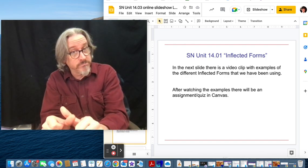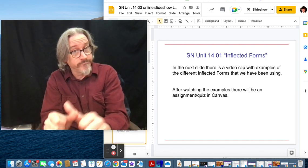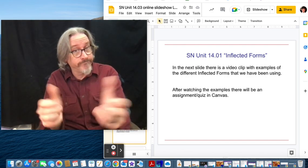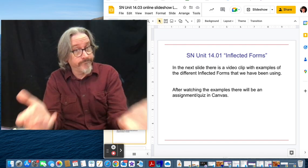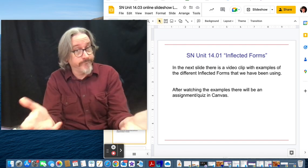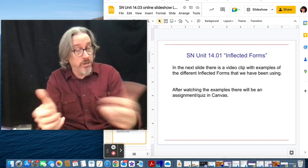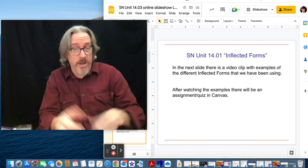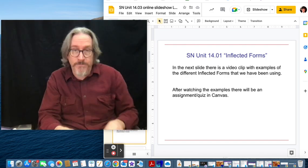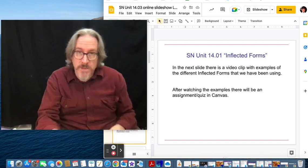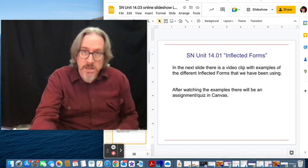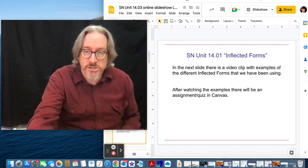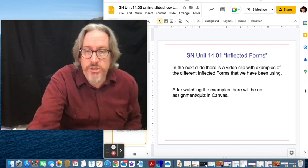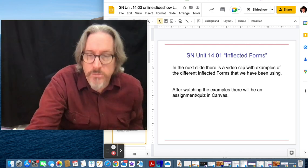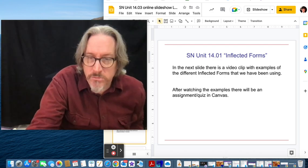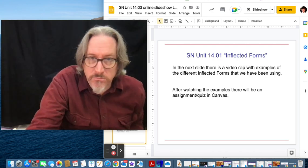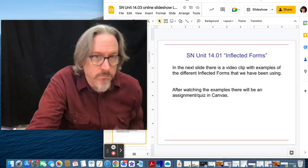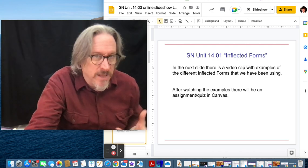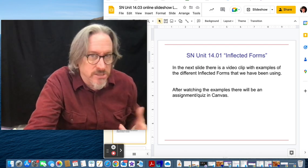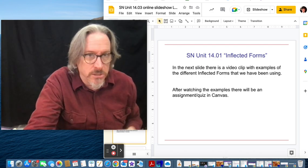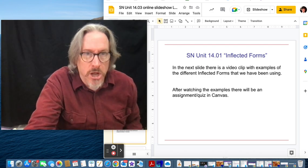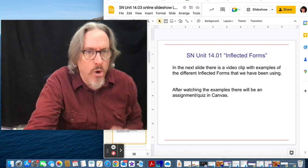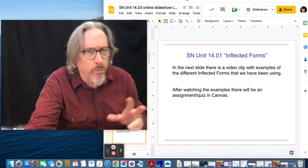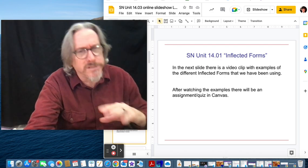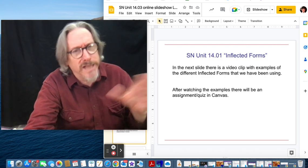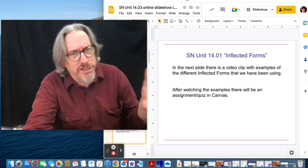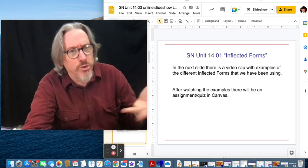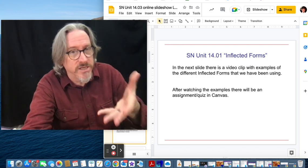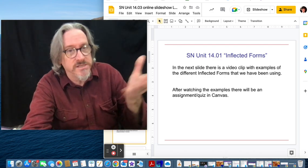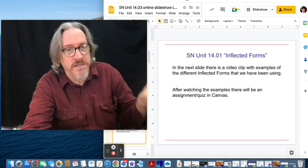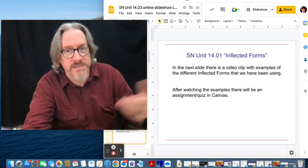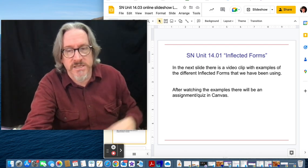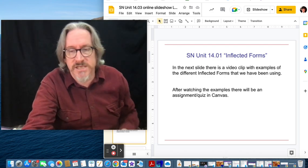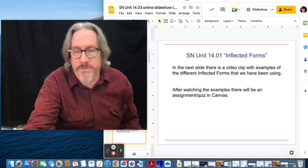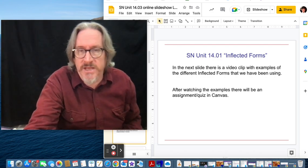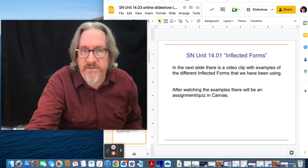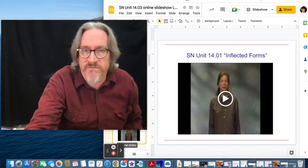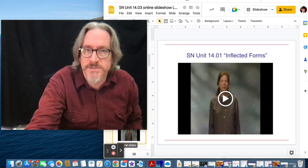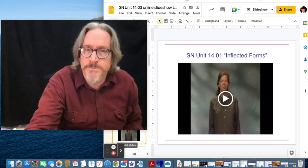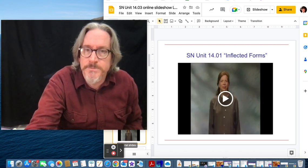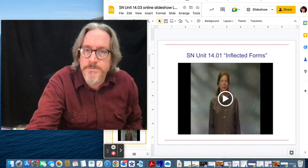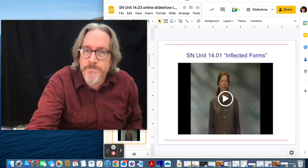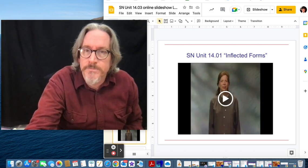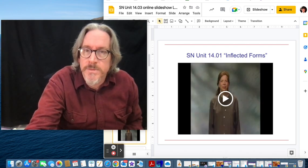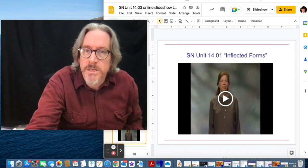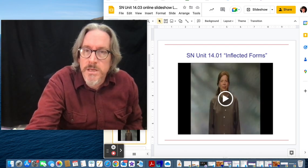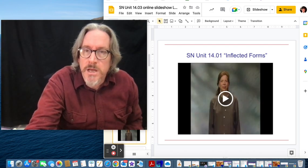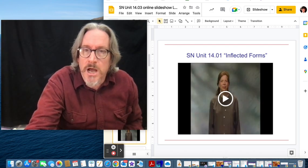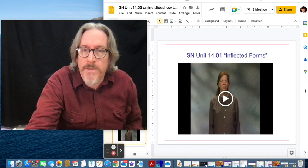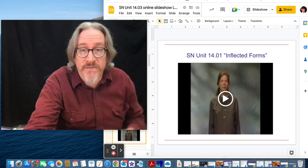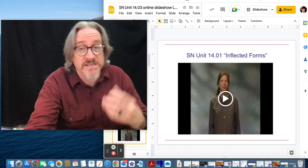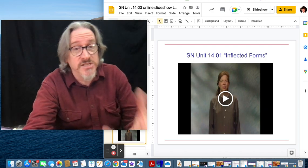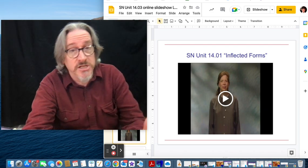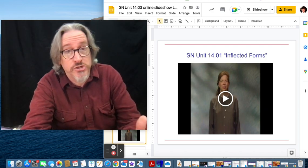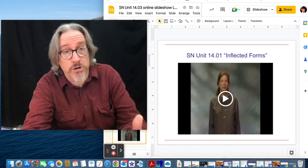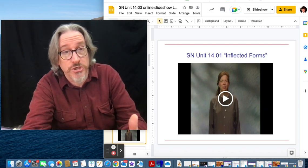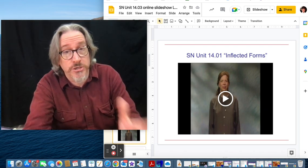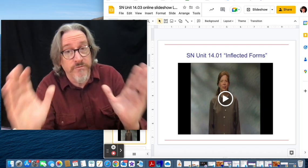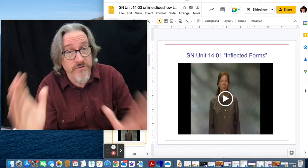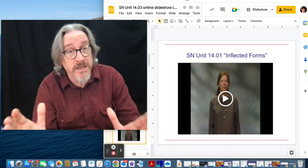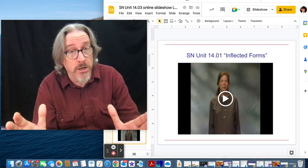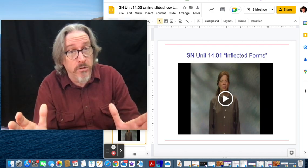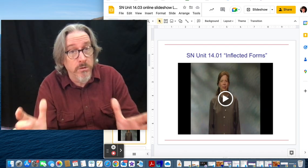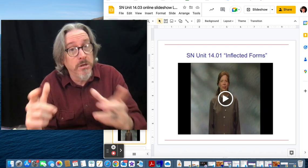continuous? Okay, so that's a homework slash quiz that's set up in Canvas. And this is the